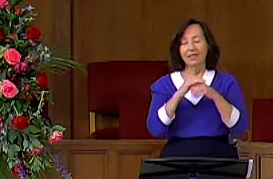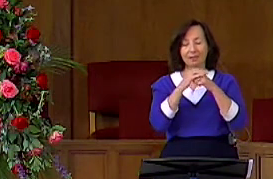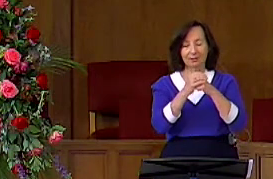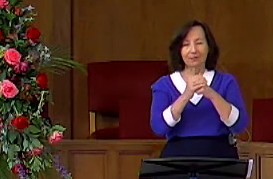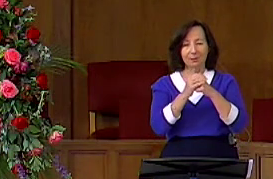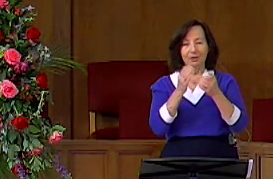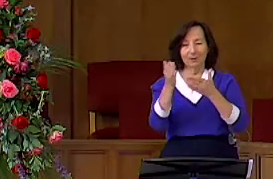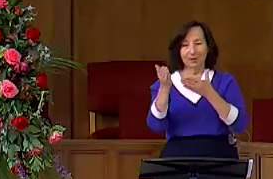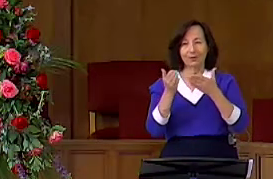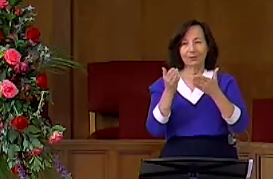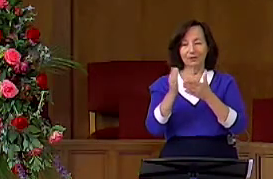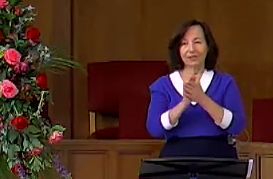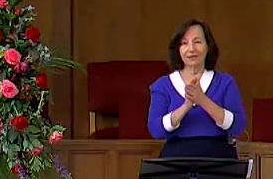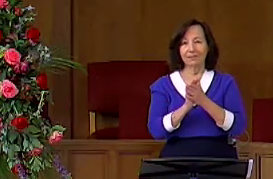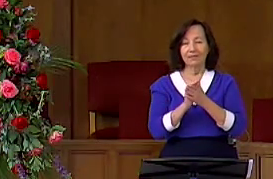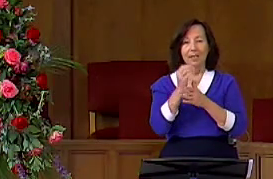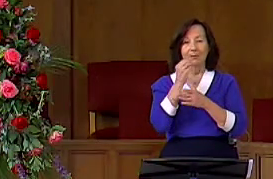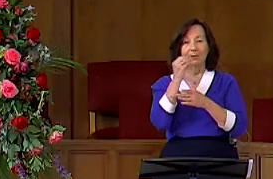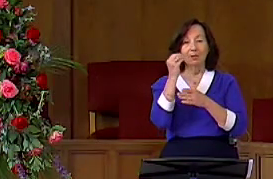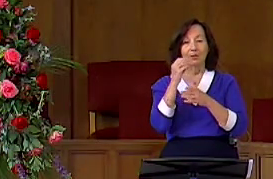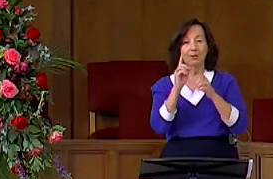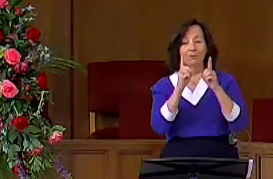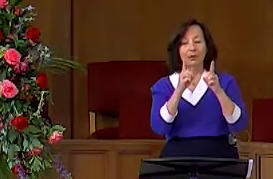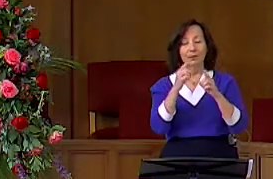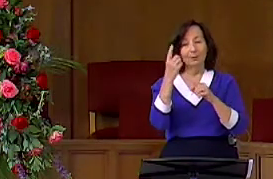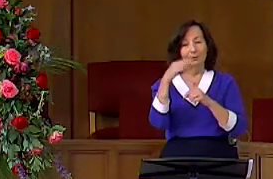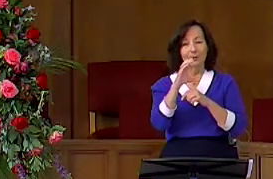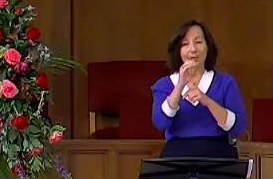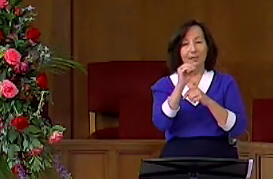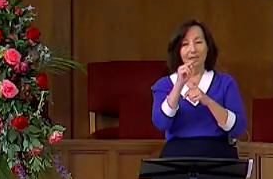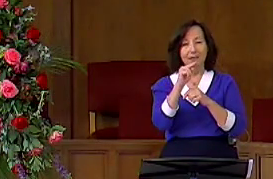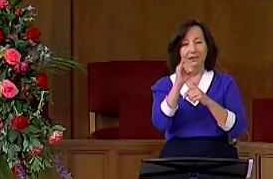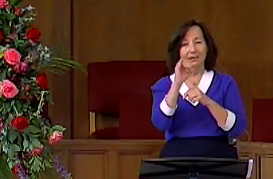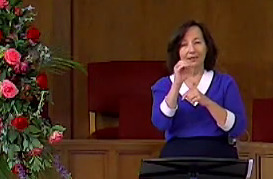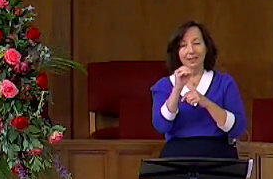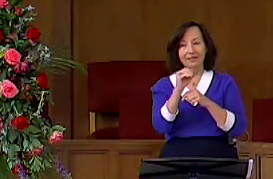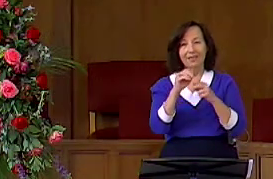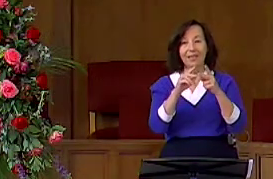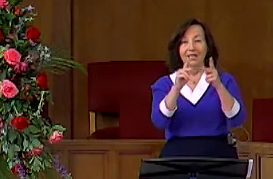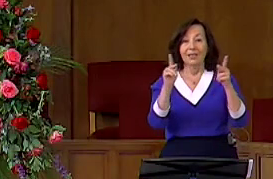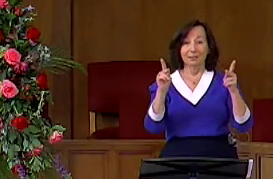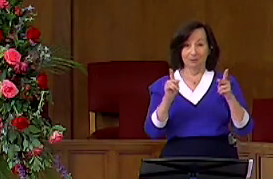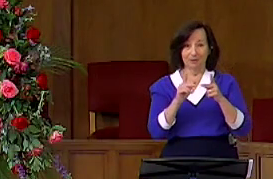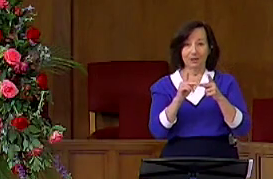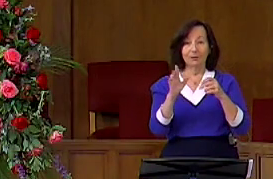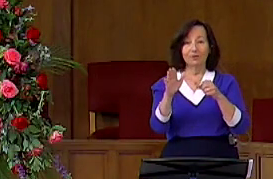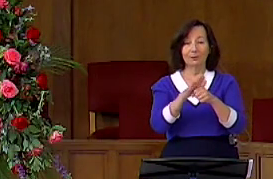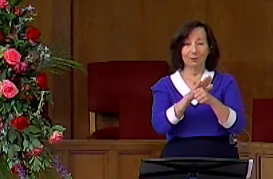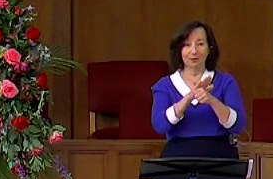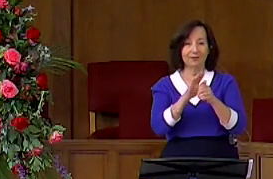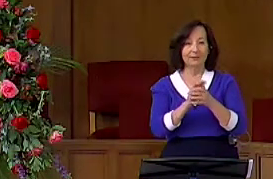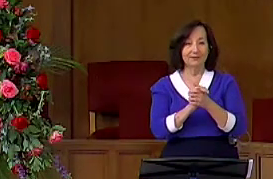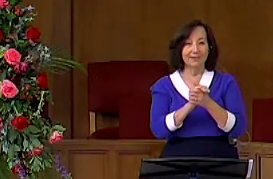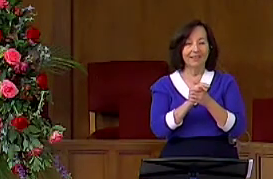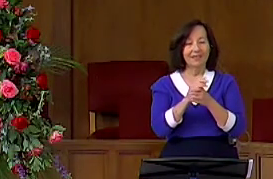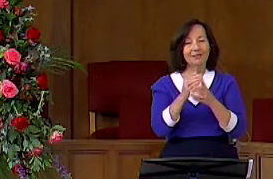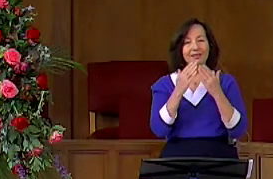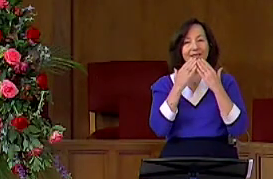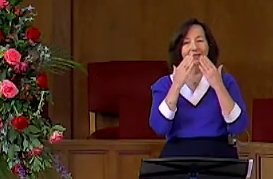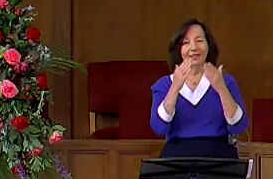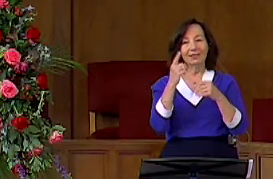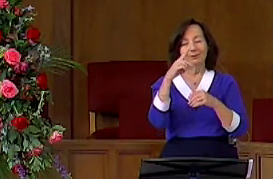service. It was a homegoing service for Connie, and this place was pretty full, and I want to say thank you